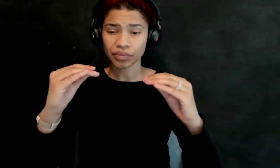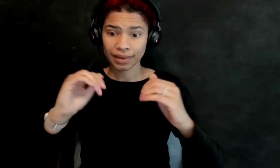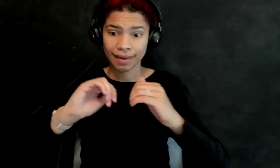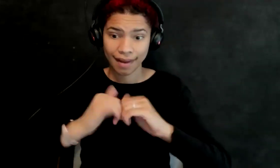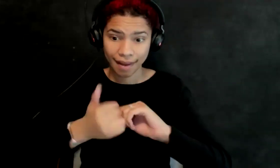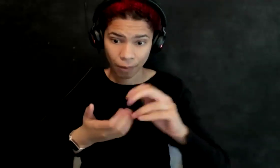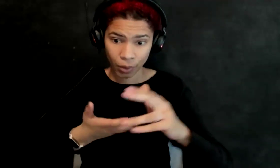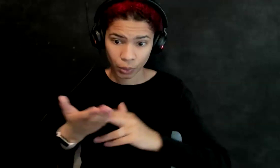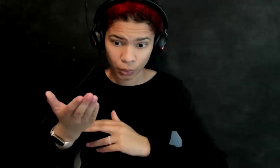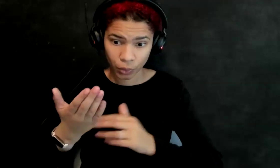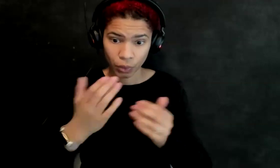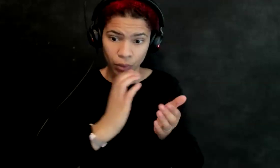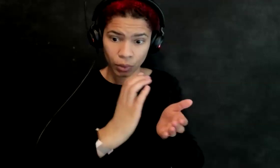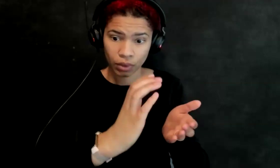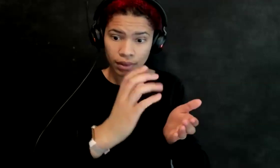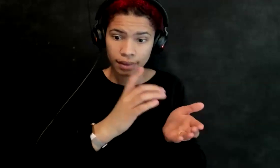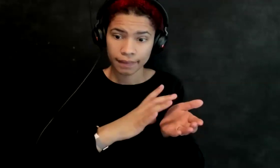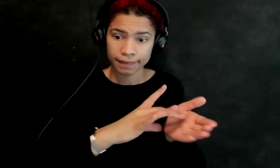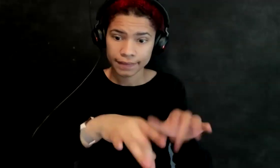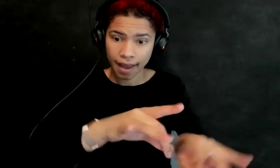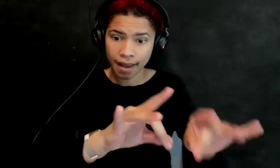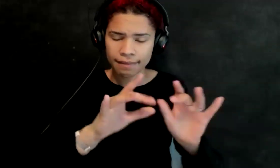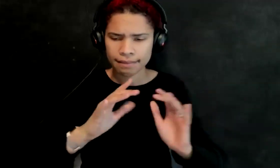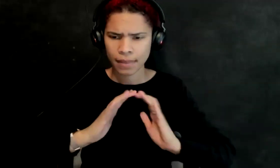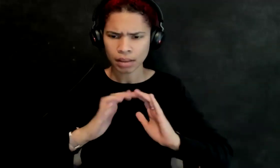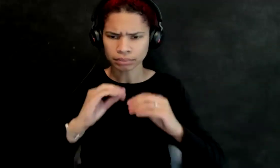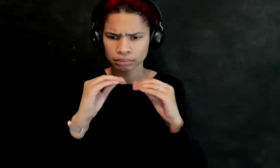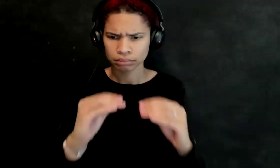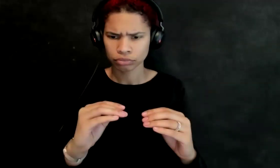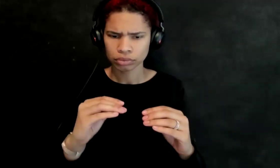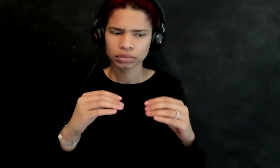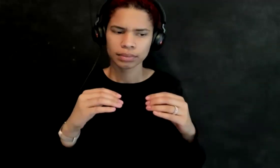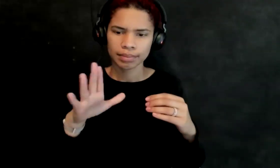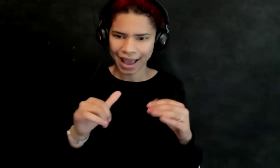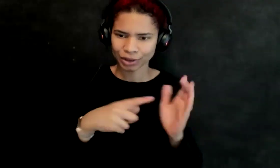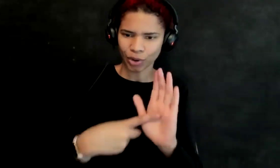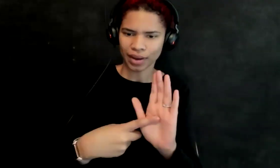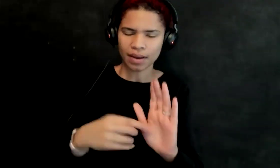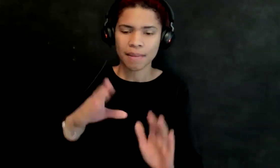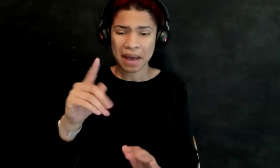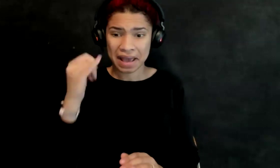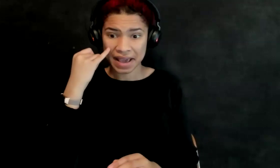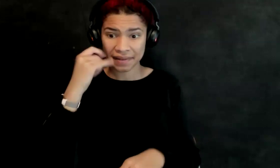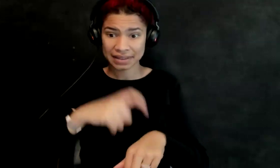you certainly can include that in the process. But if you're crunched for time, you're probably much better served just